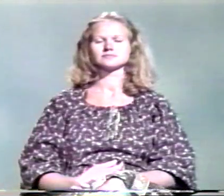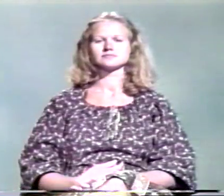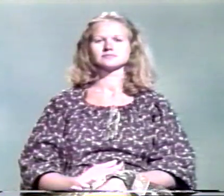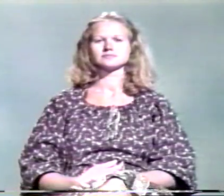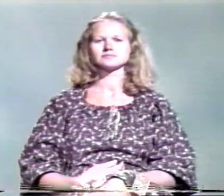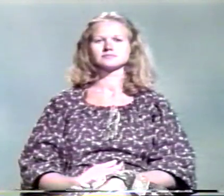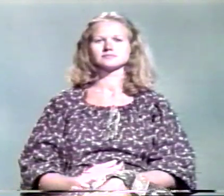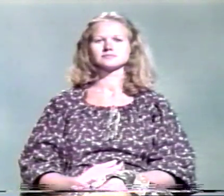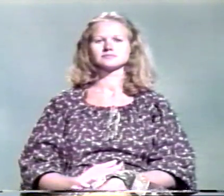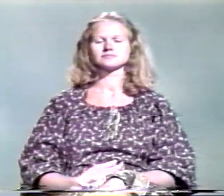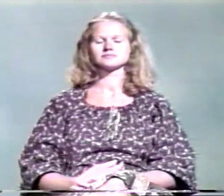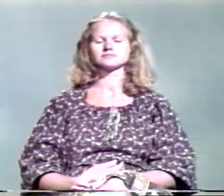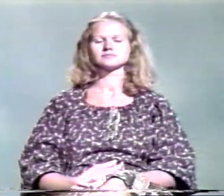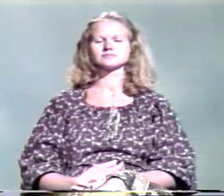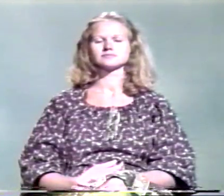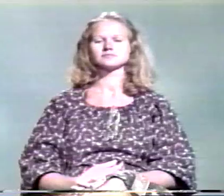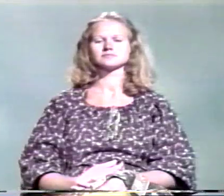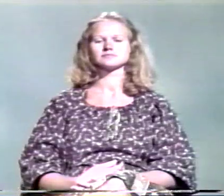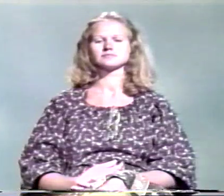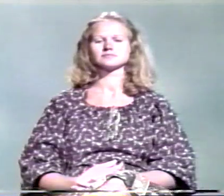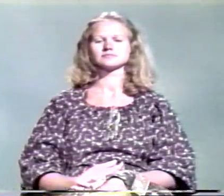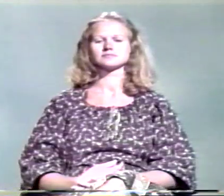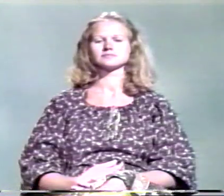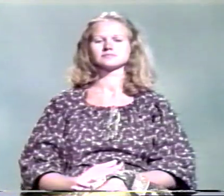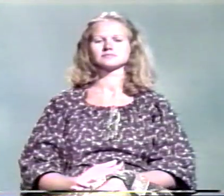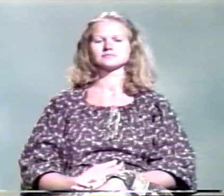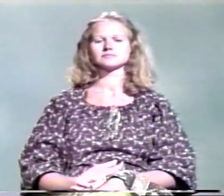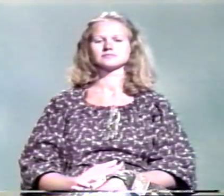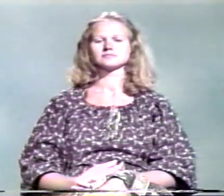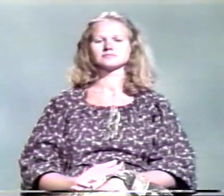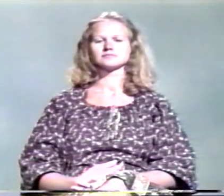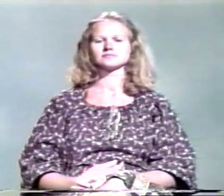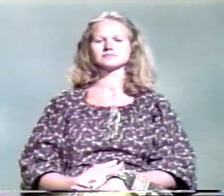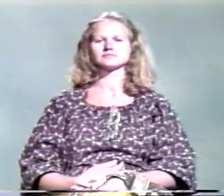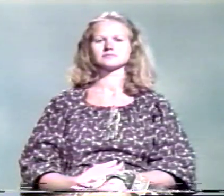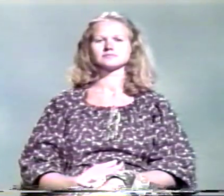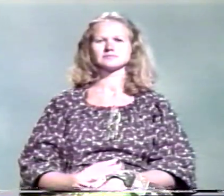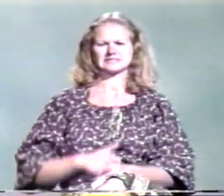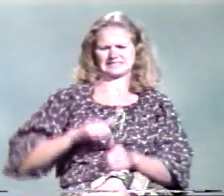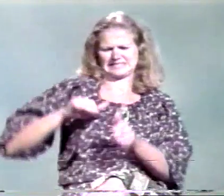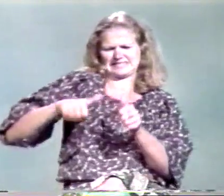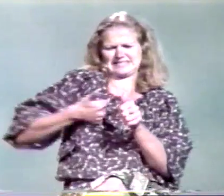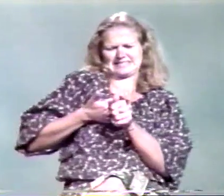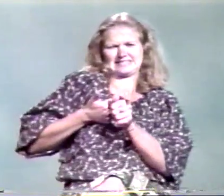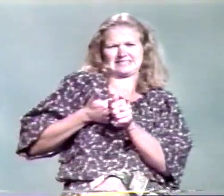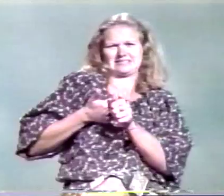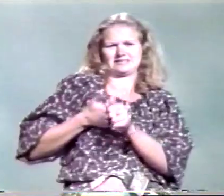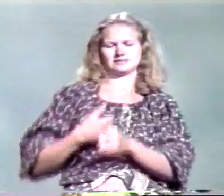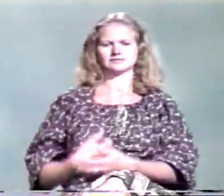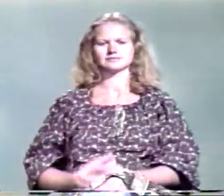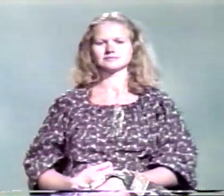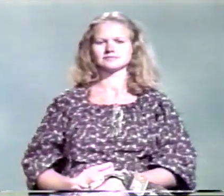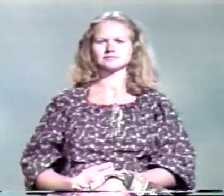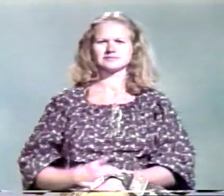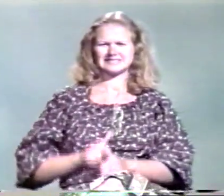With the proper facial expression, you can use the sign behind to mean right behind. Right behind.